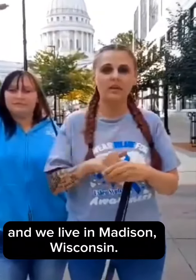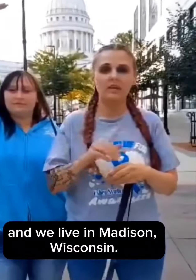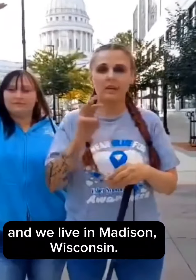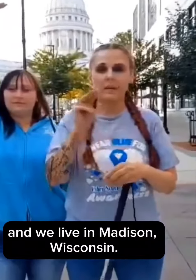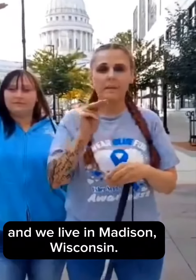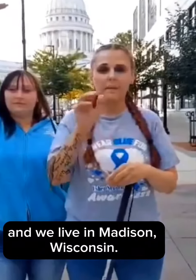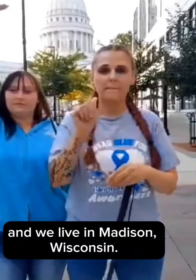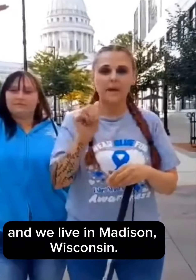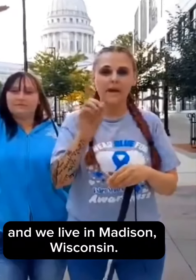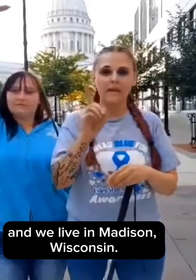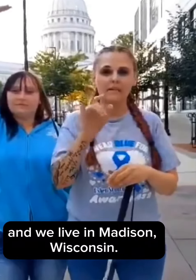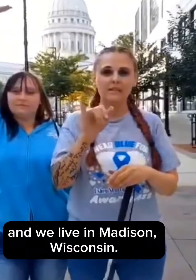Madison,